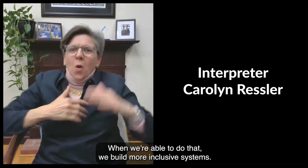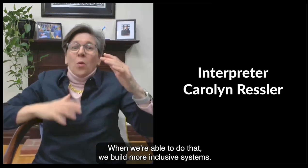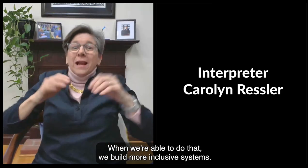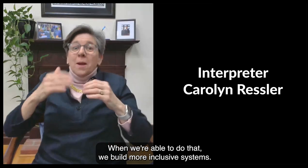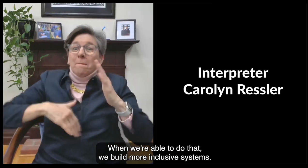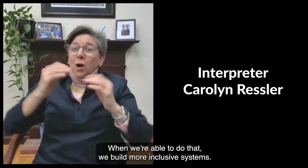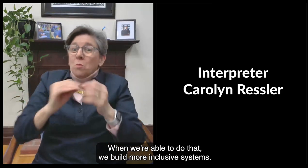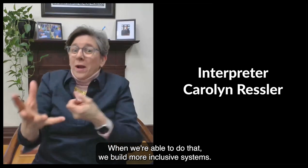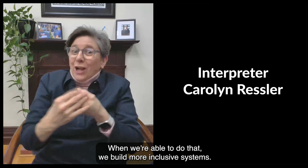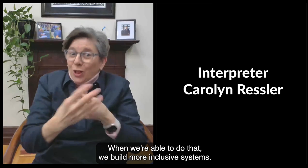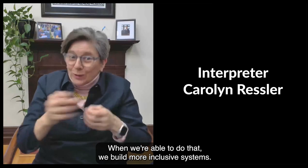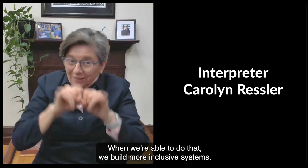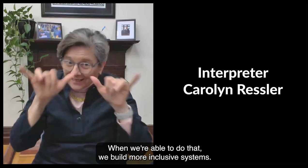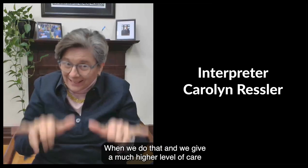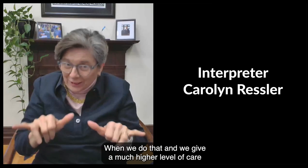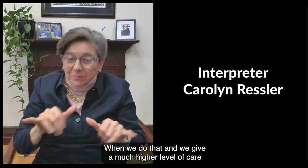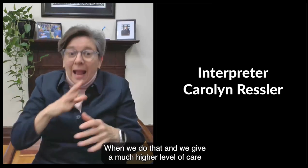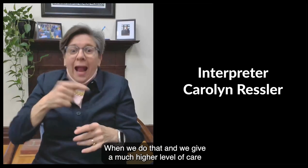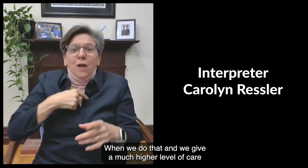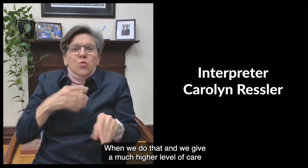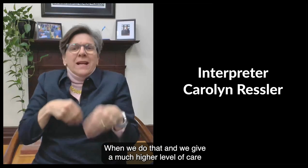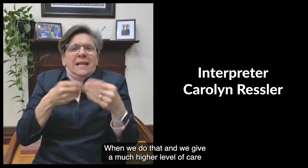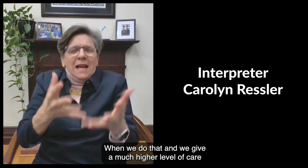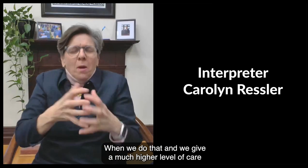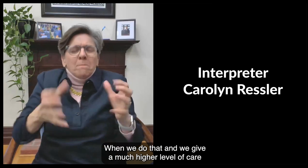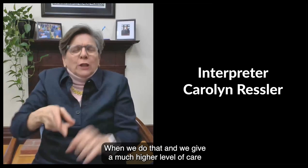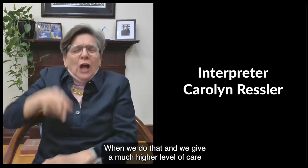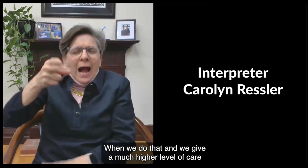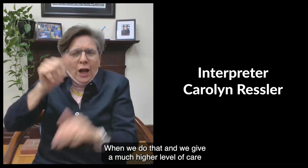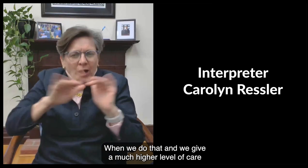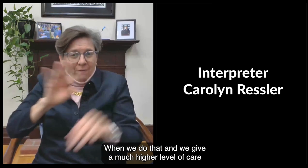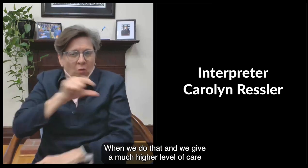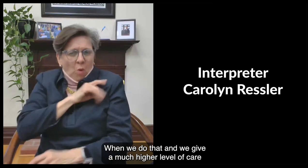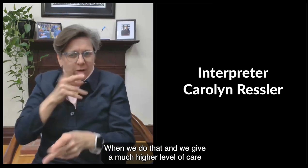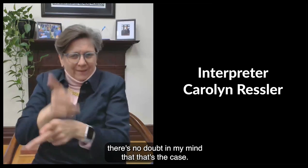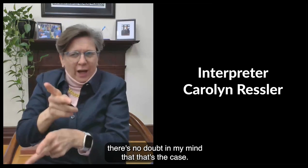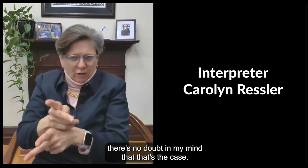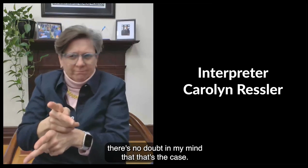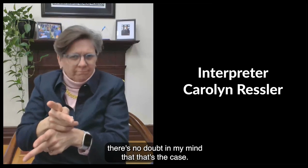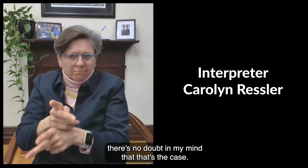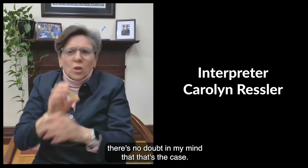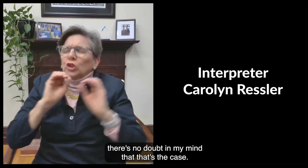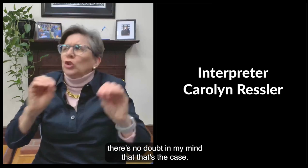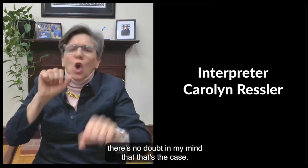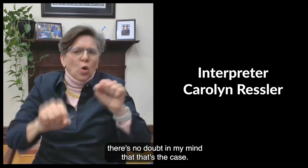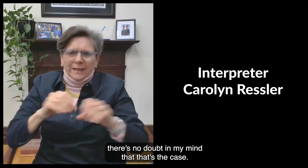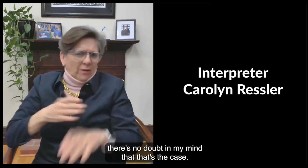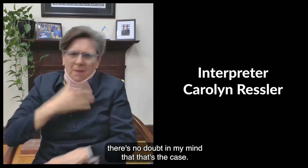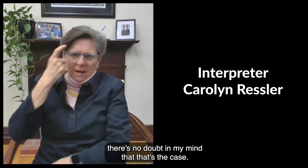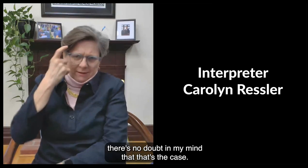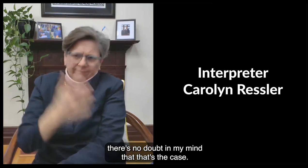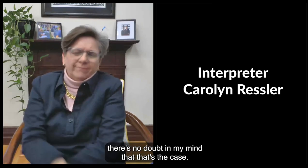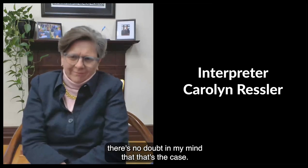We build better systems when we're able to do that. We build more inclusive systems when we do that. And we give much higher level of